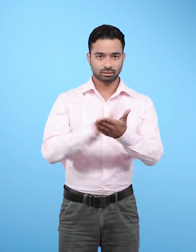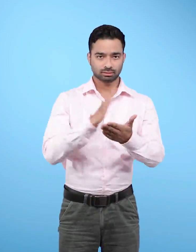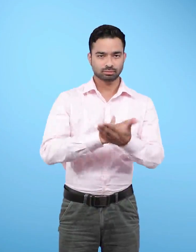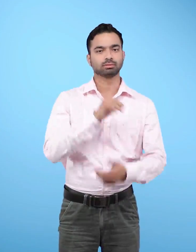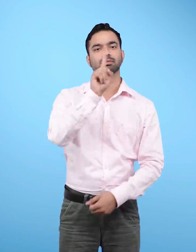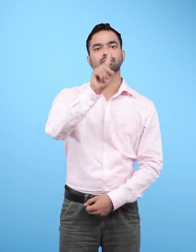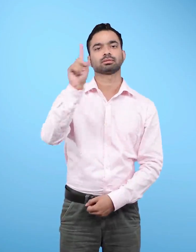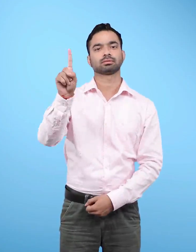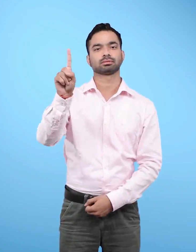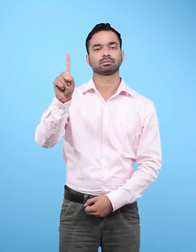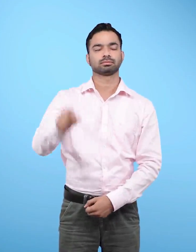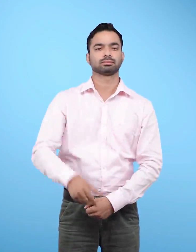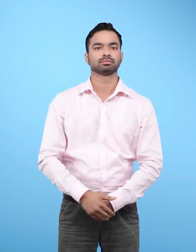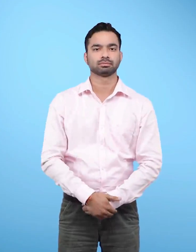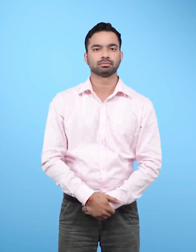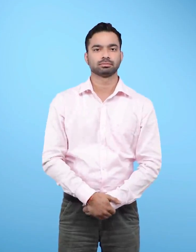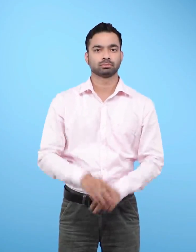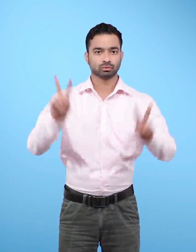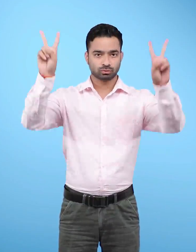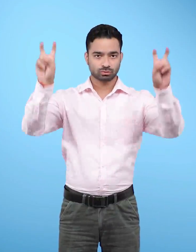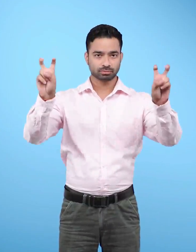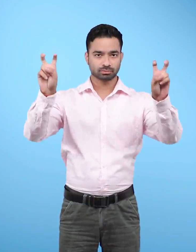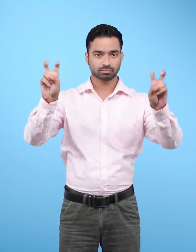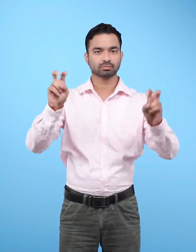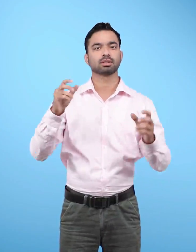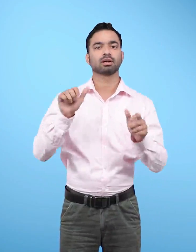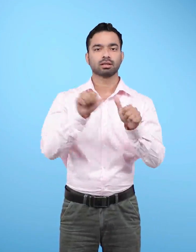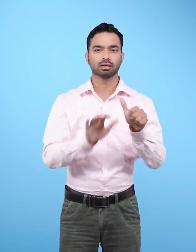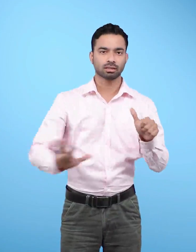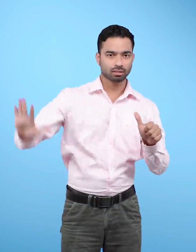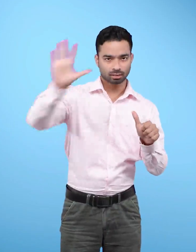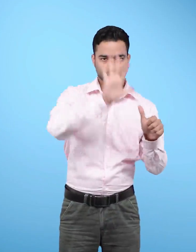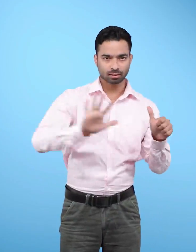Chapter 11, Area and its Boundary.